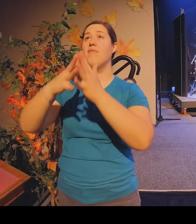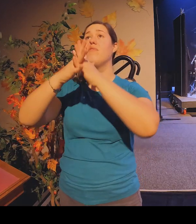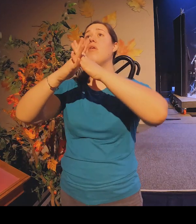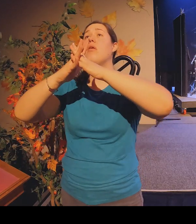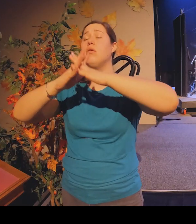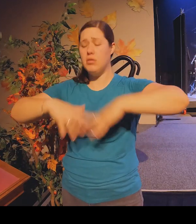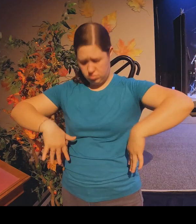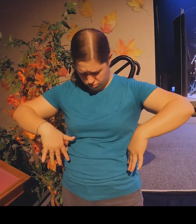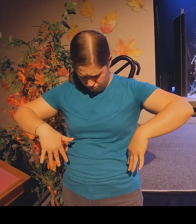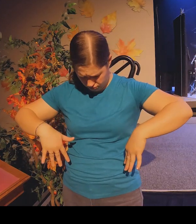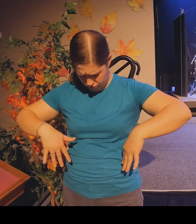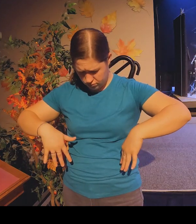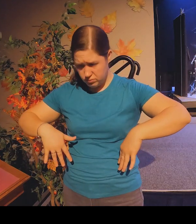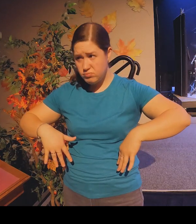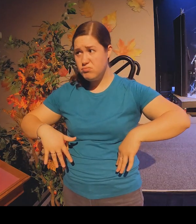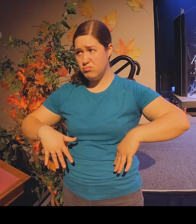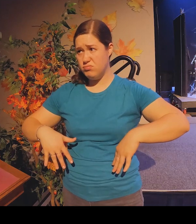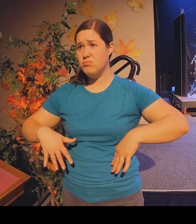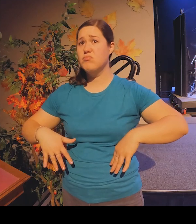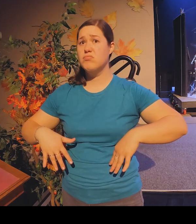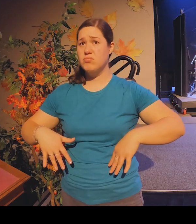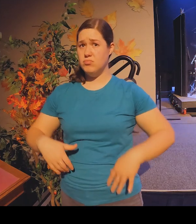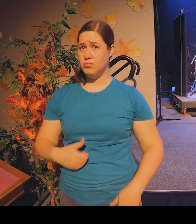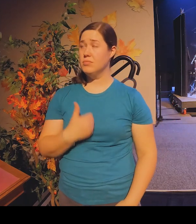I fall apart.